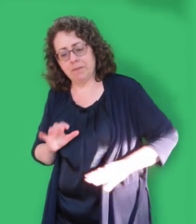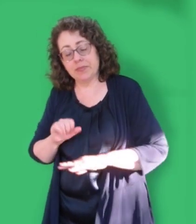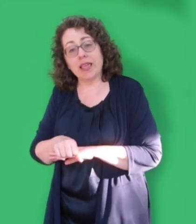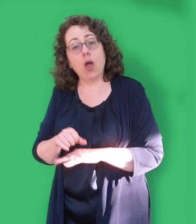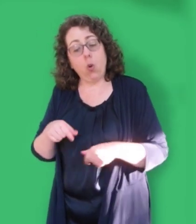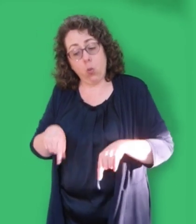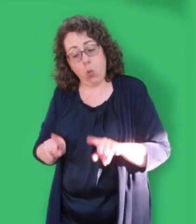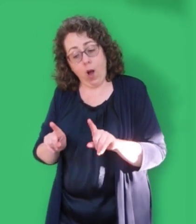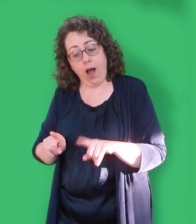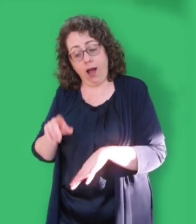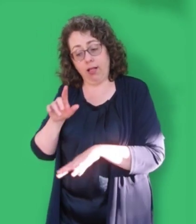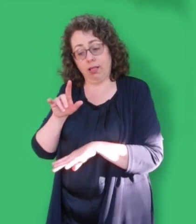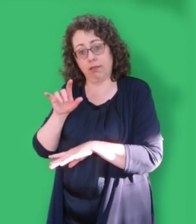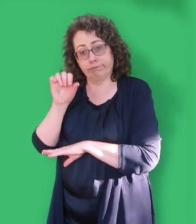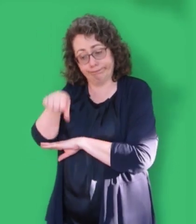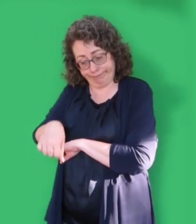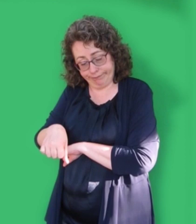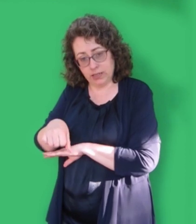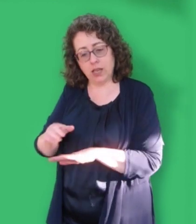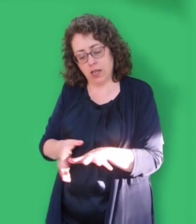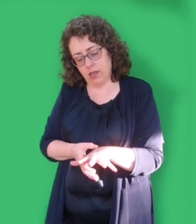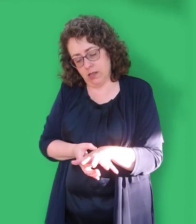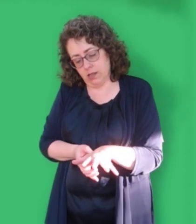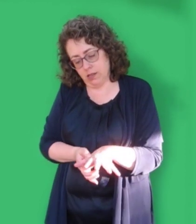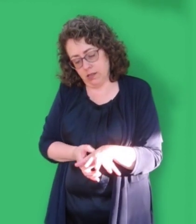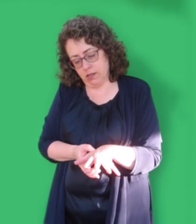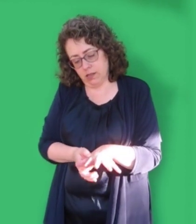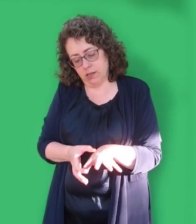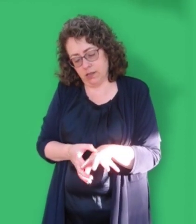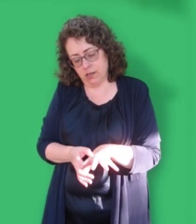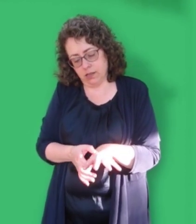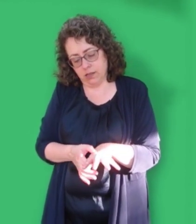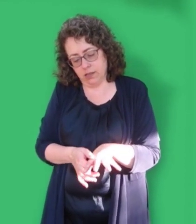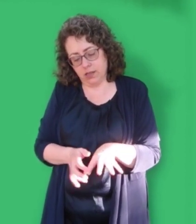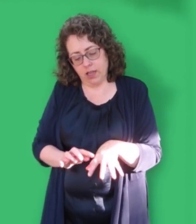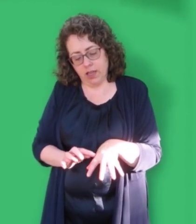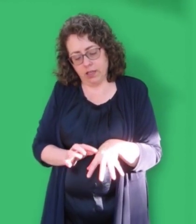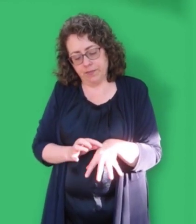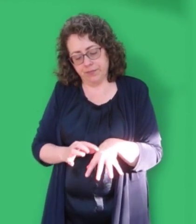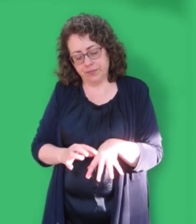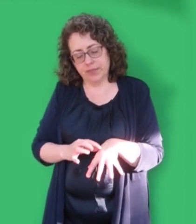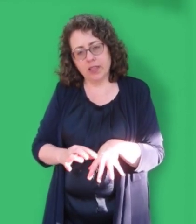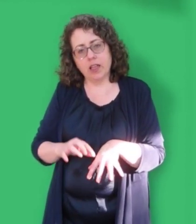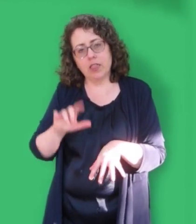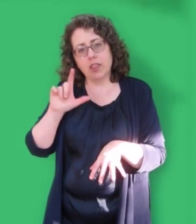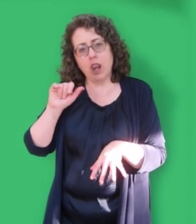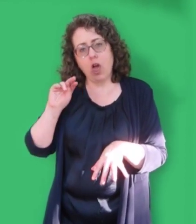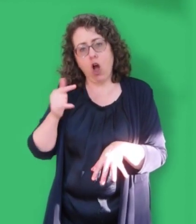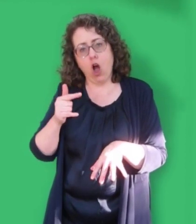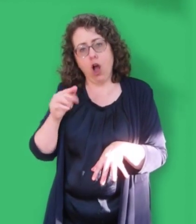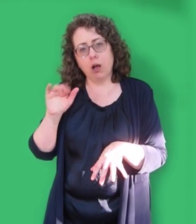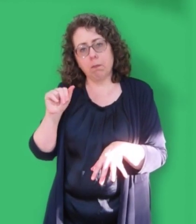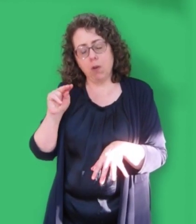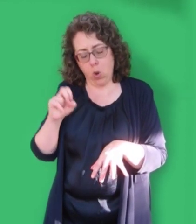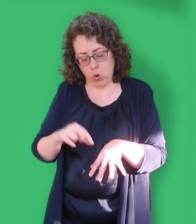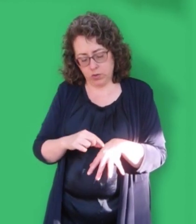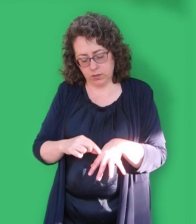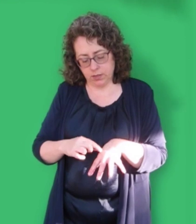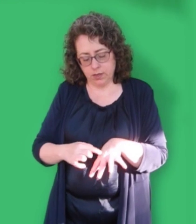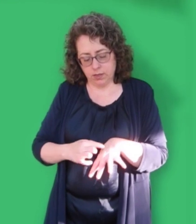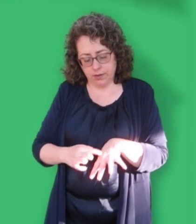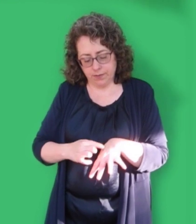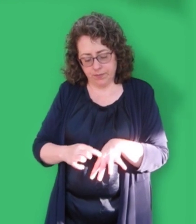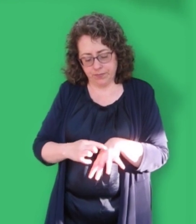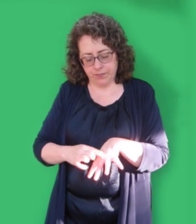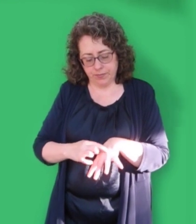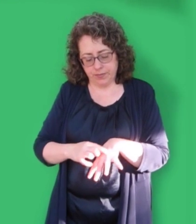going to clear our hand gates. In between the long bones of the hands on the front and back side, massaging down and pinching